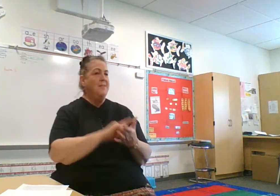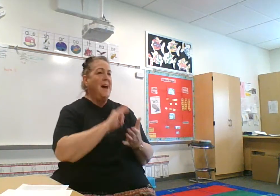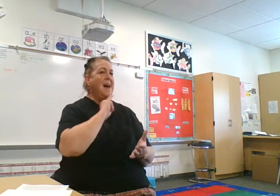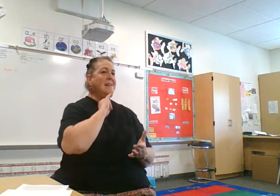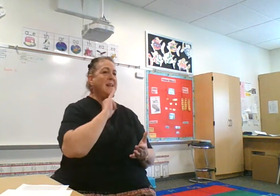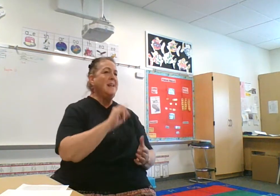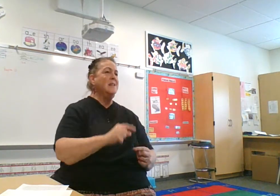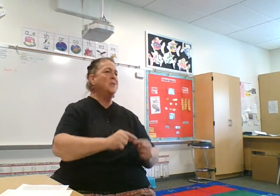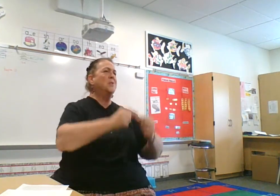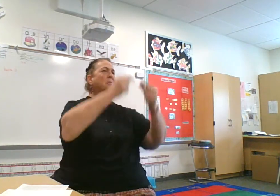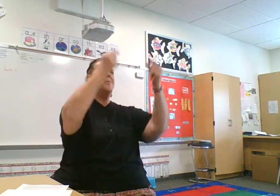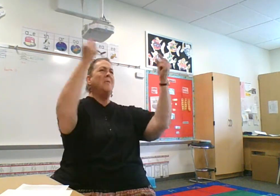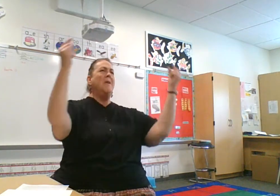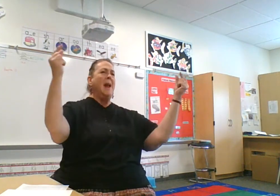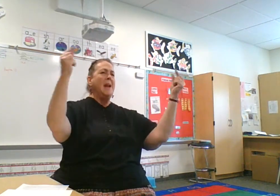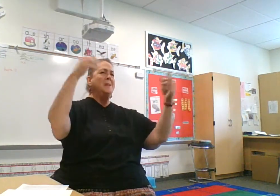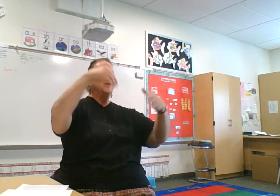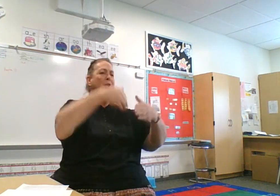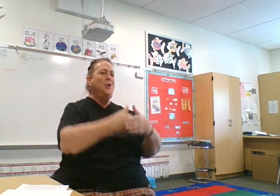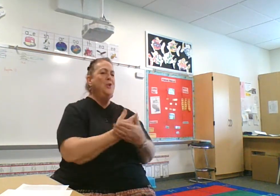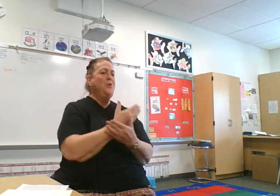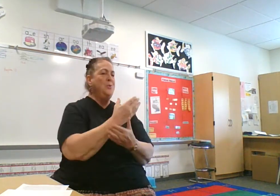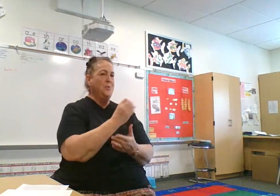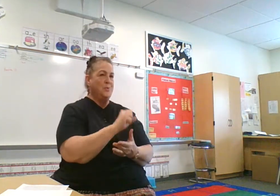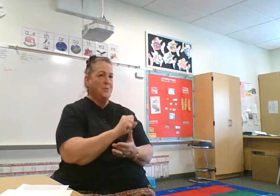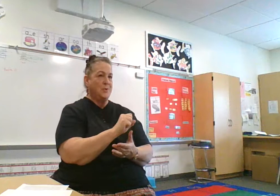That is great news.